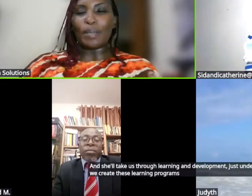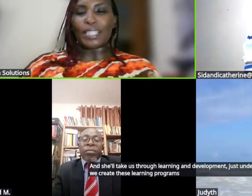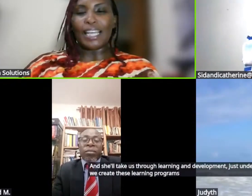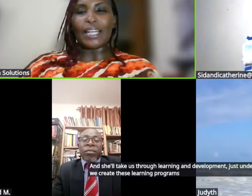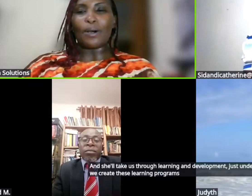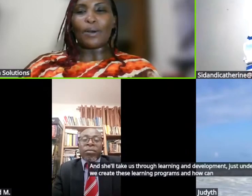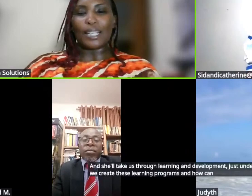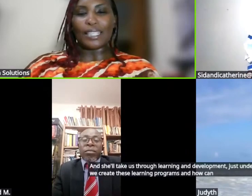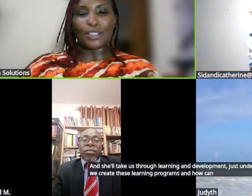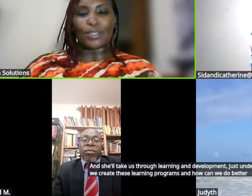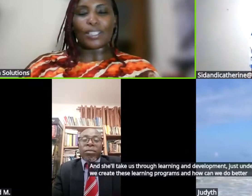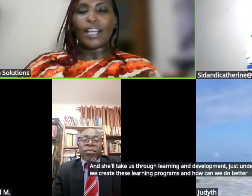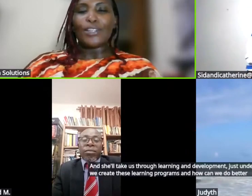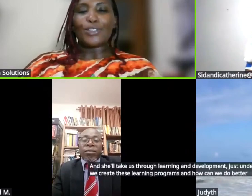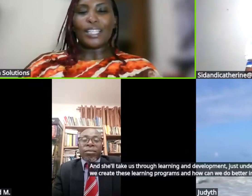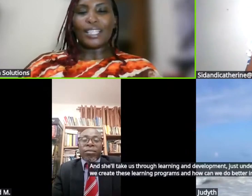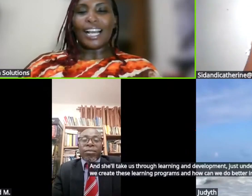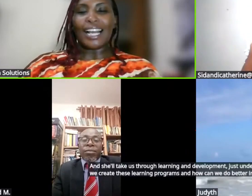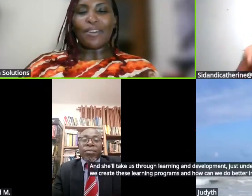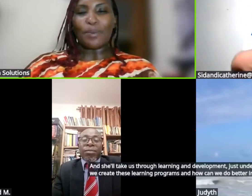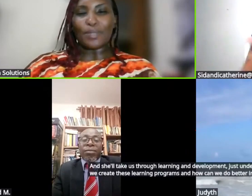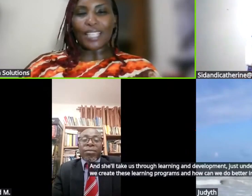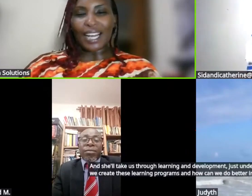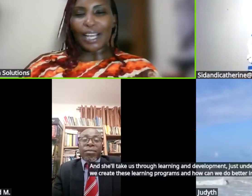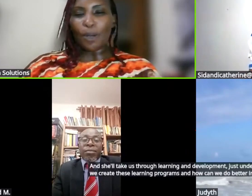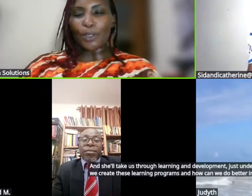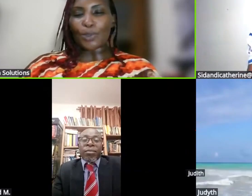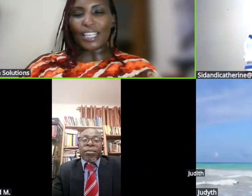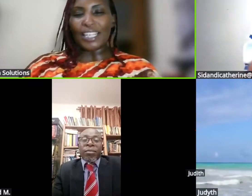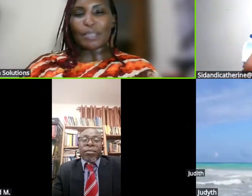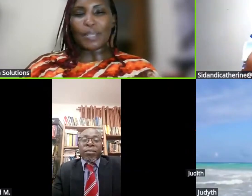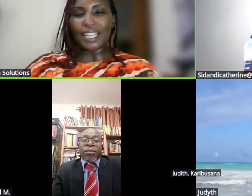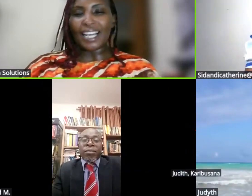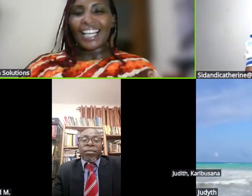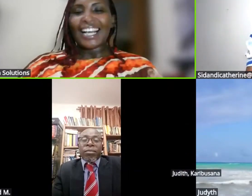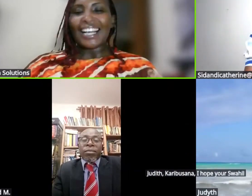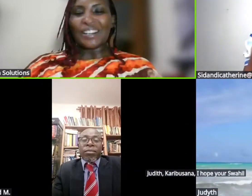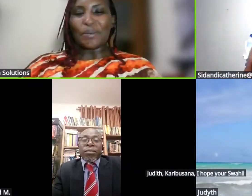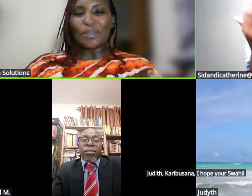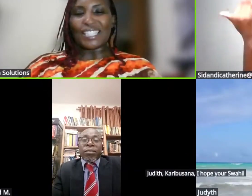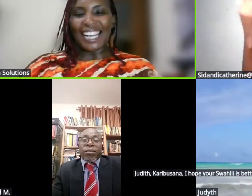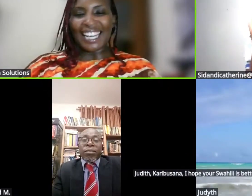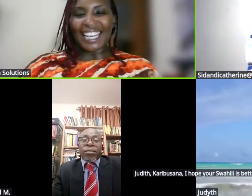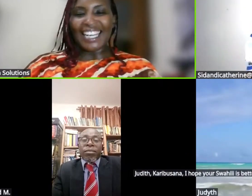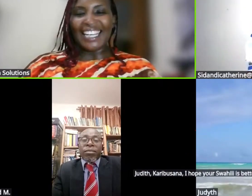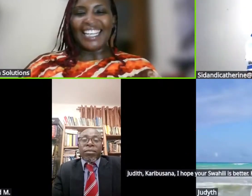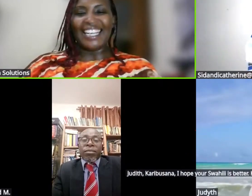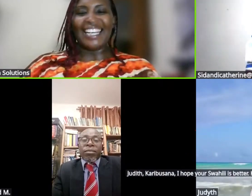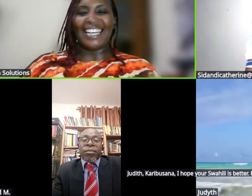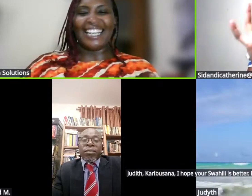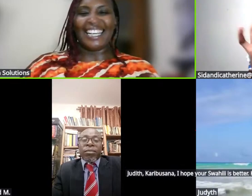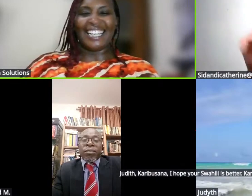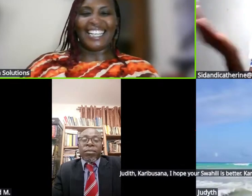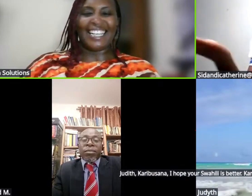do better in our organizations. Judith, karibu sana. I hope your Swahili is better. Karibu sana.